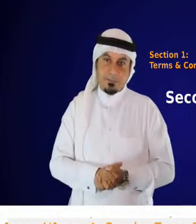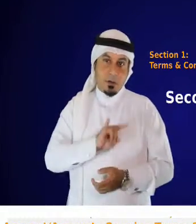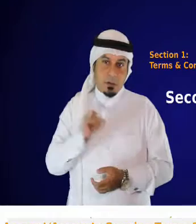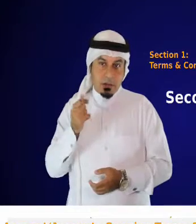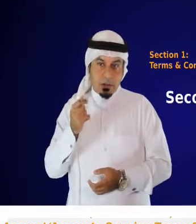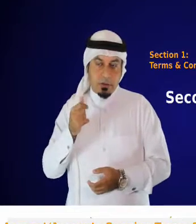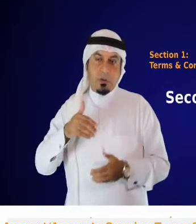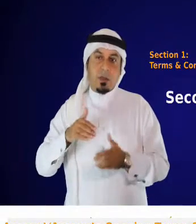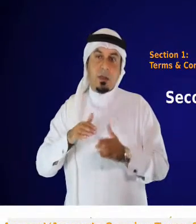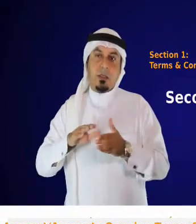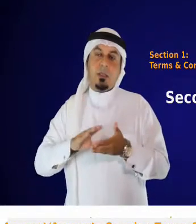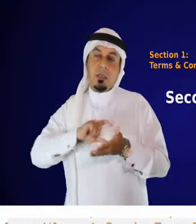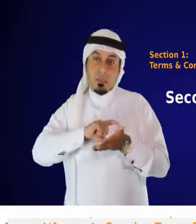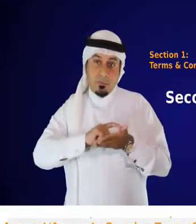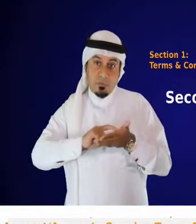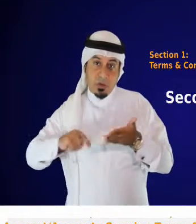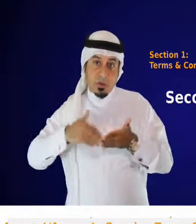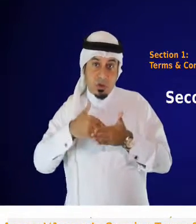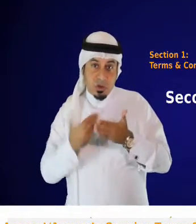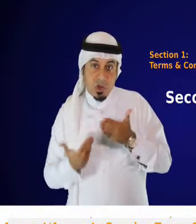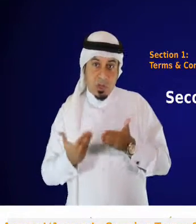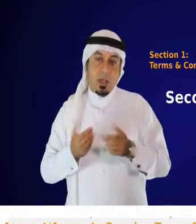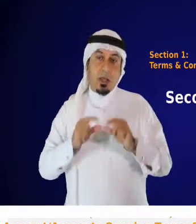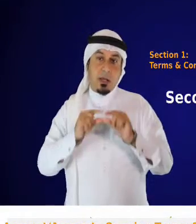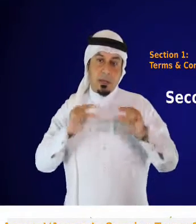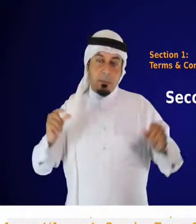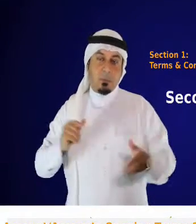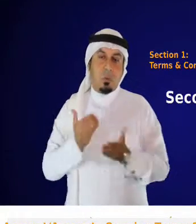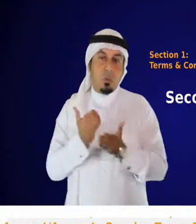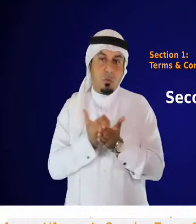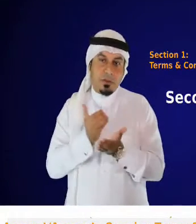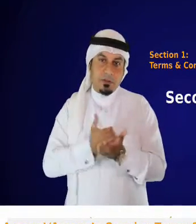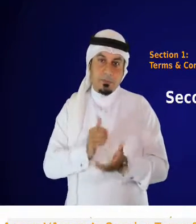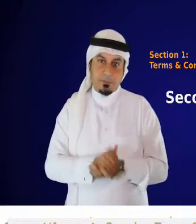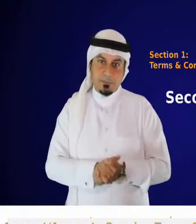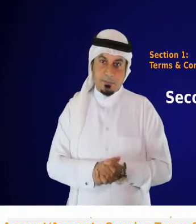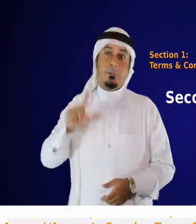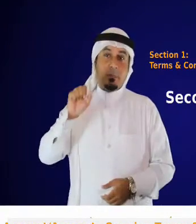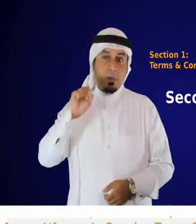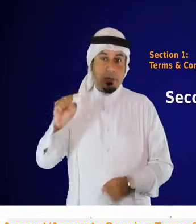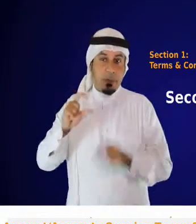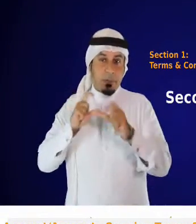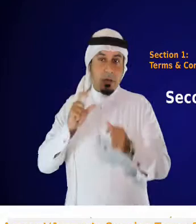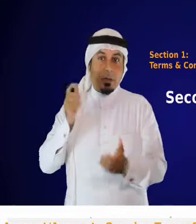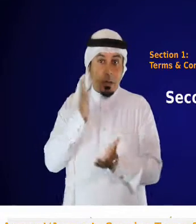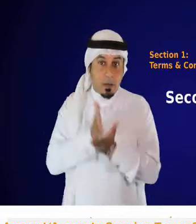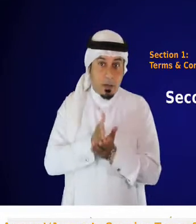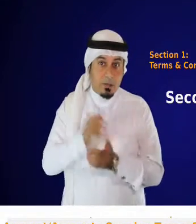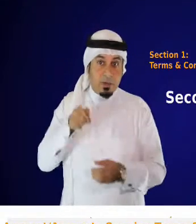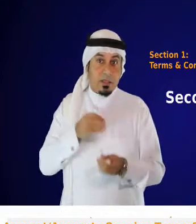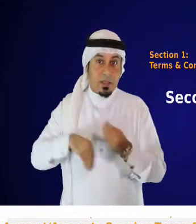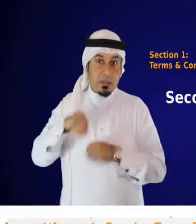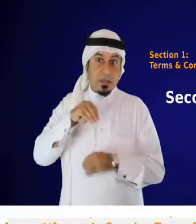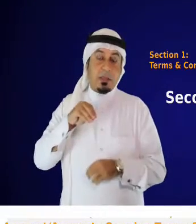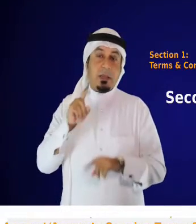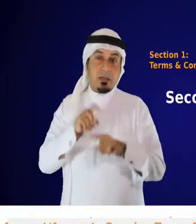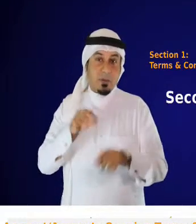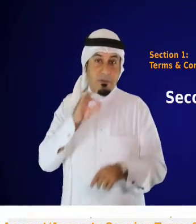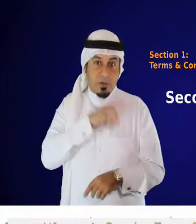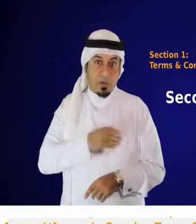4. No checkbook will be issued on saving accounts. 5. The bank from time to time change the